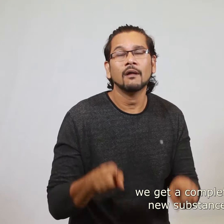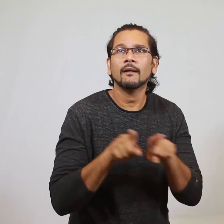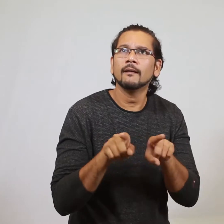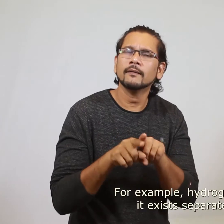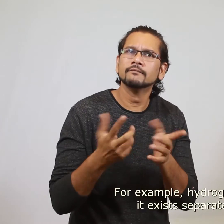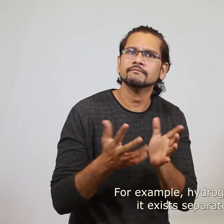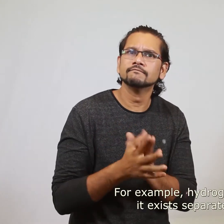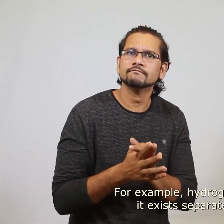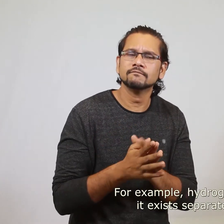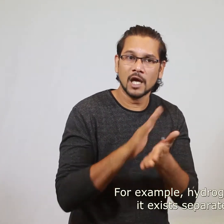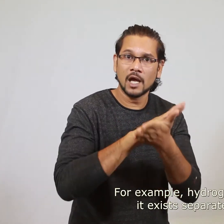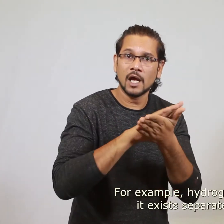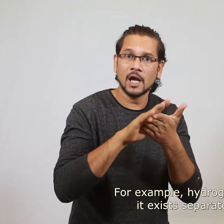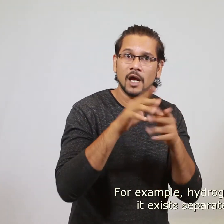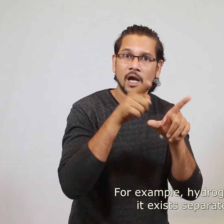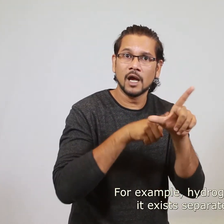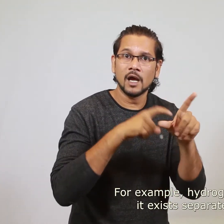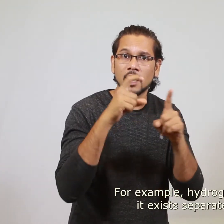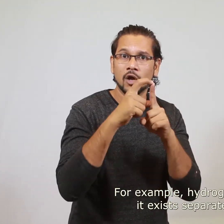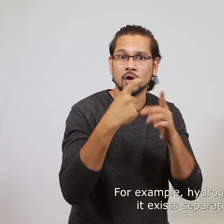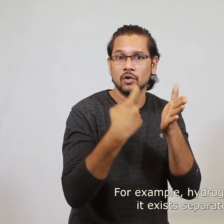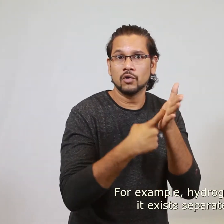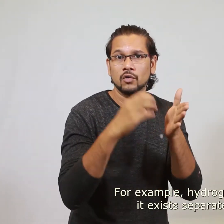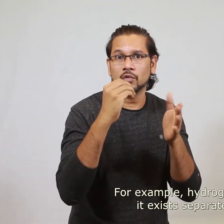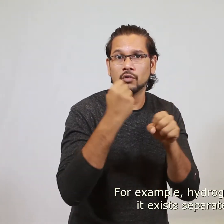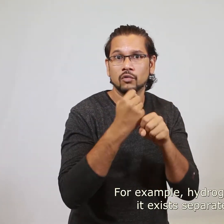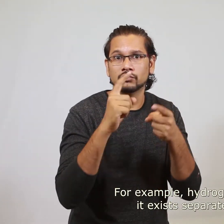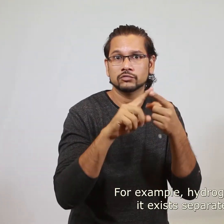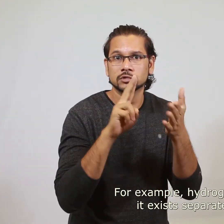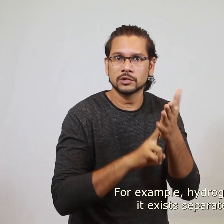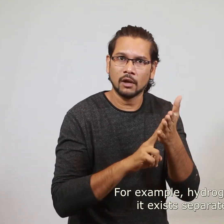For example, hydrogen gas, it exists separately.